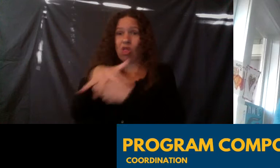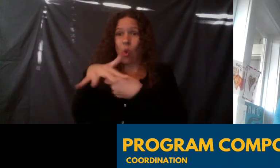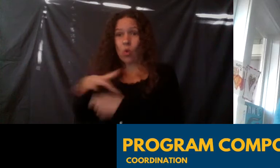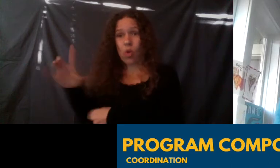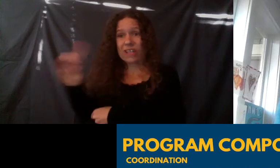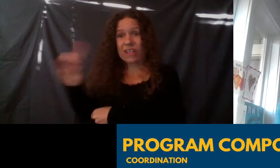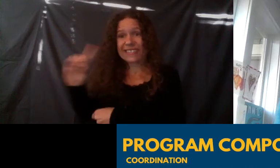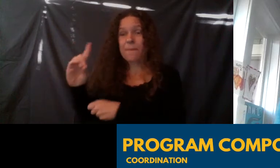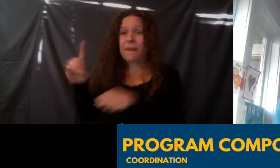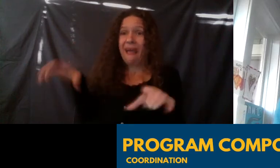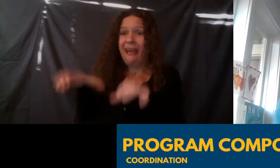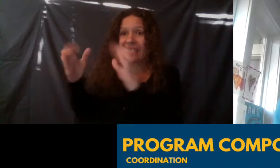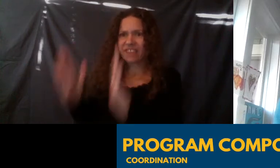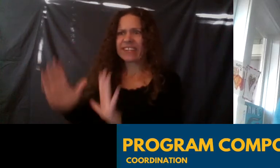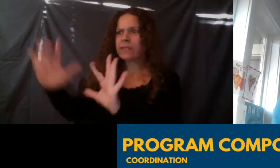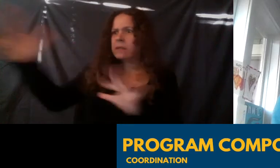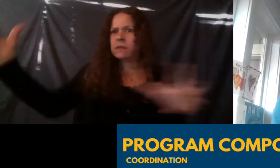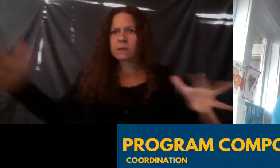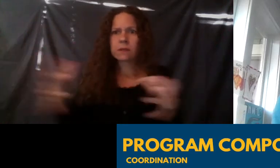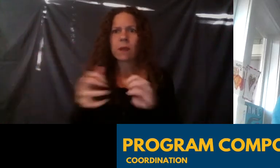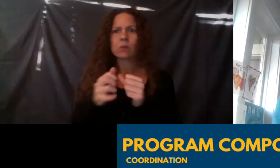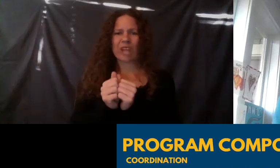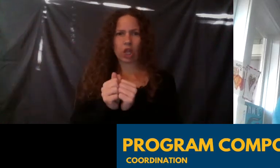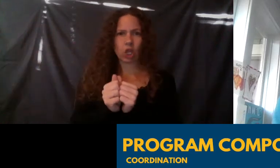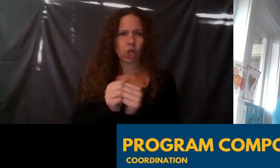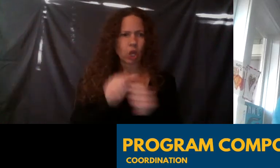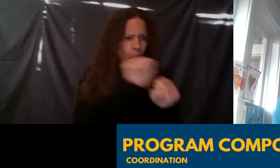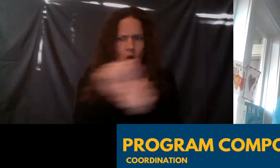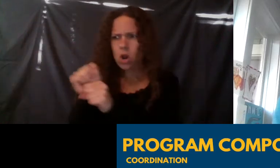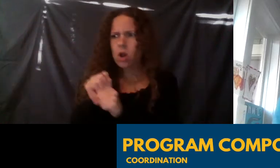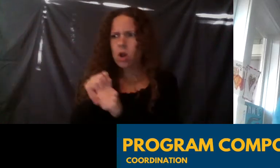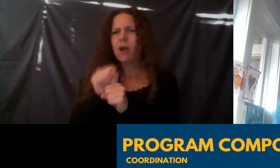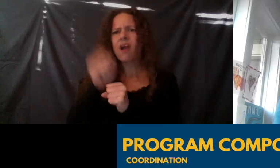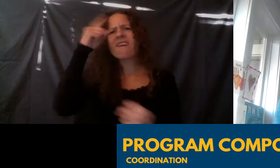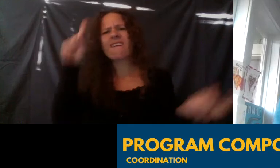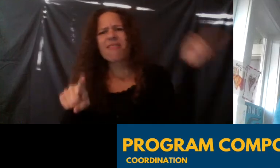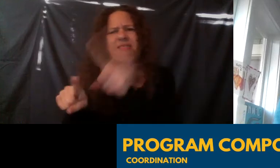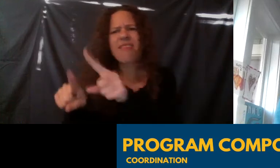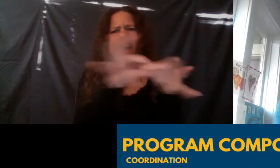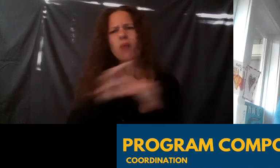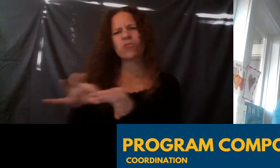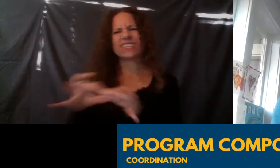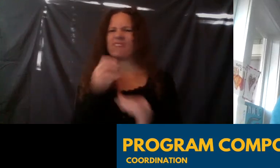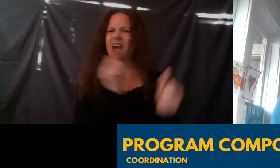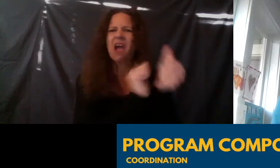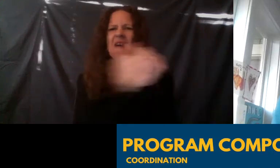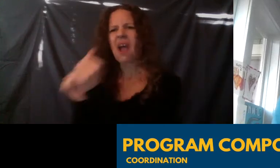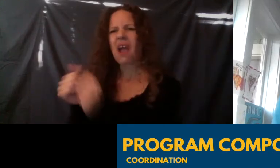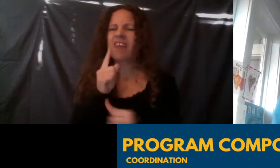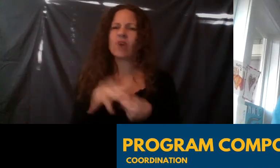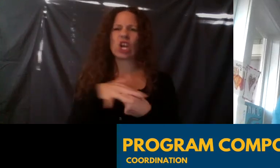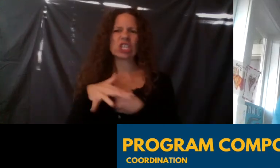groups, labor, and others to share information and work collaboratively rather than competing for turf, volunteers, and